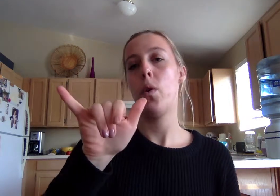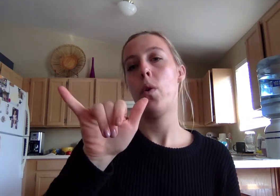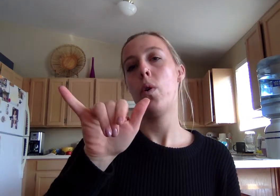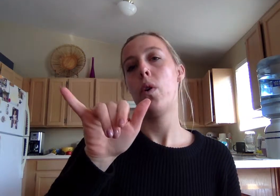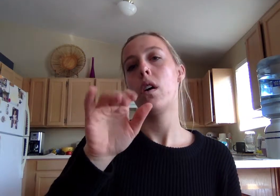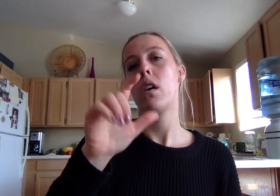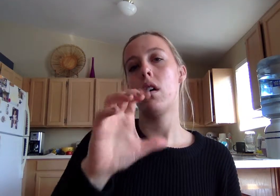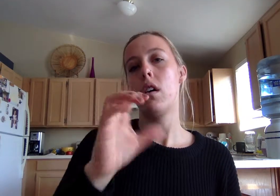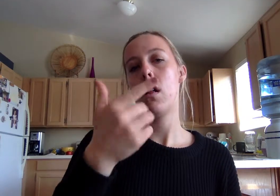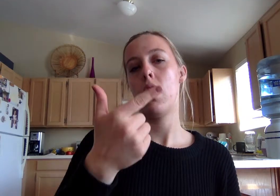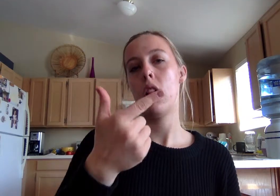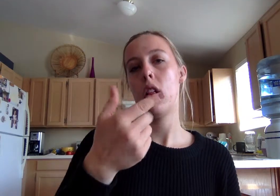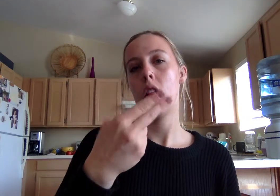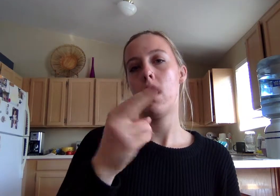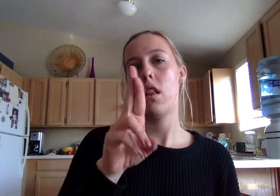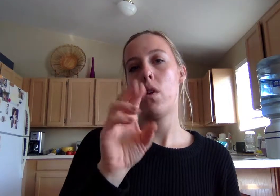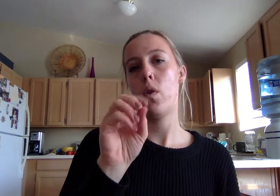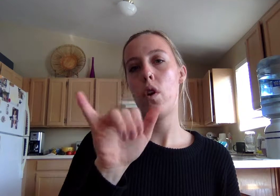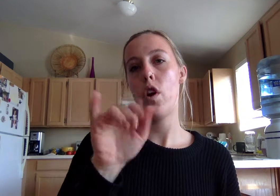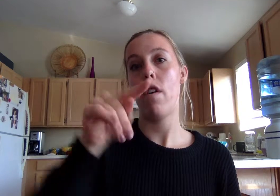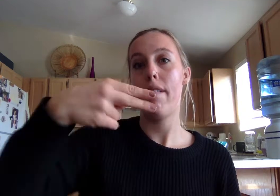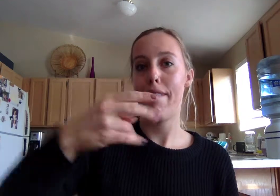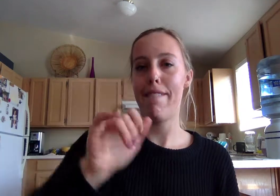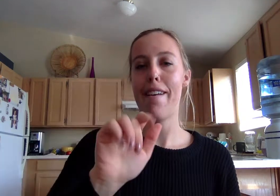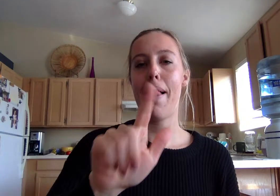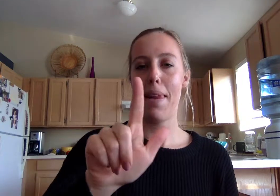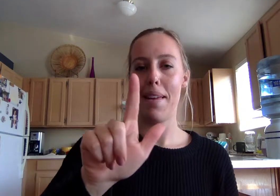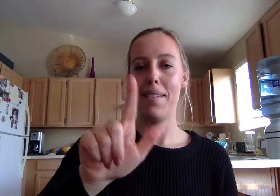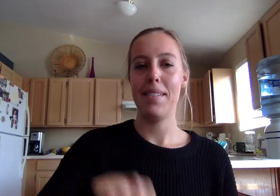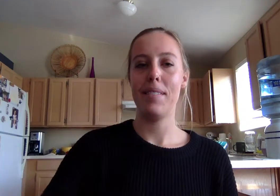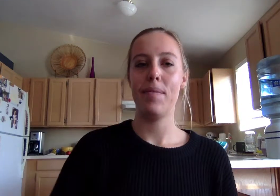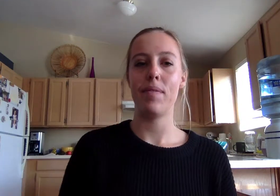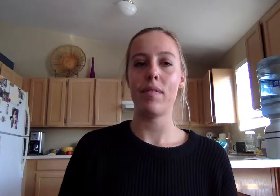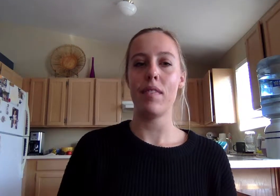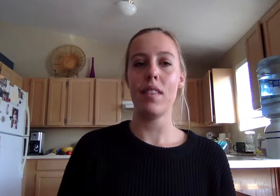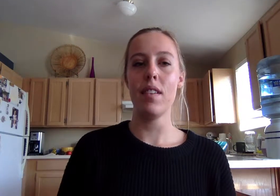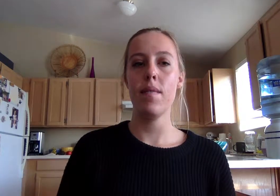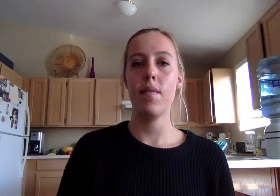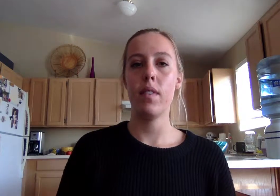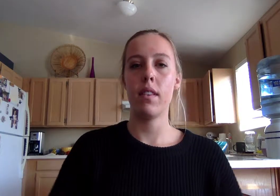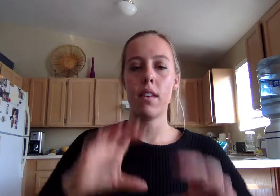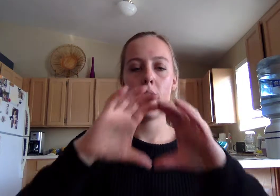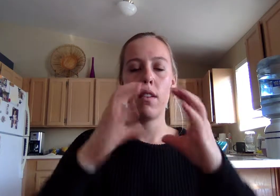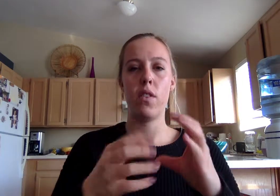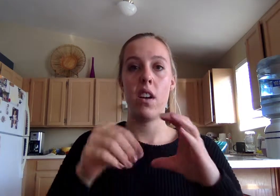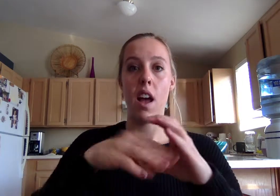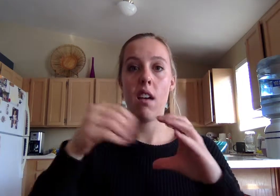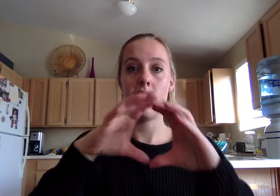Plant cells also have a cell wall outside of their cell membranes that shape, support, and protect the plant